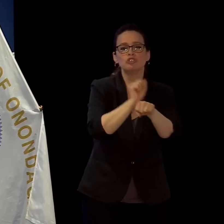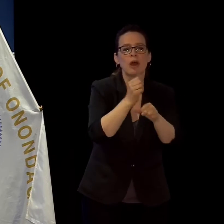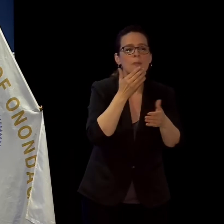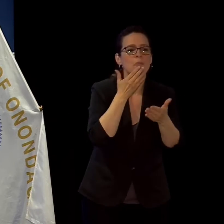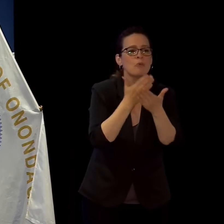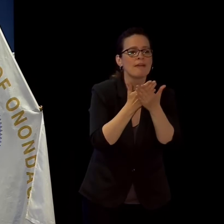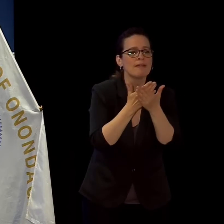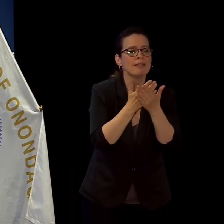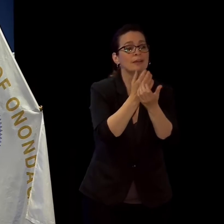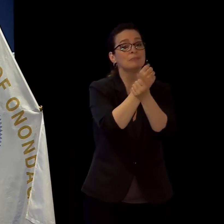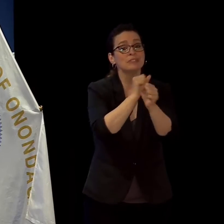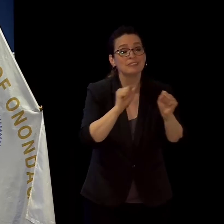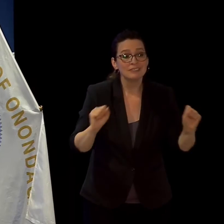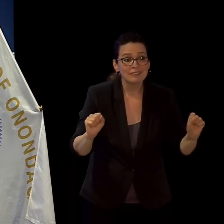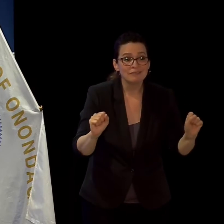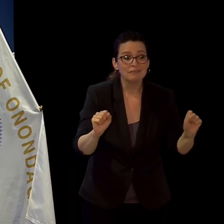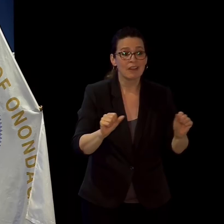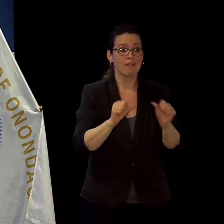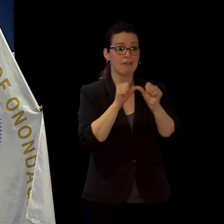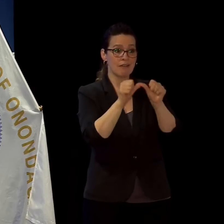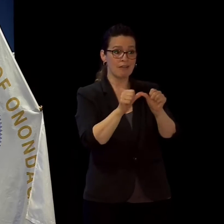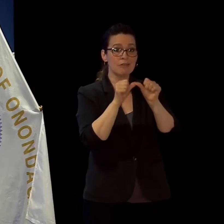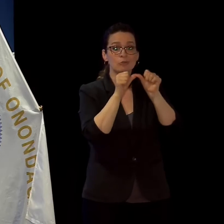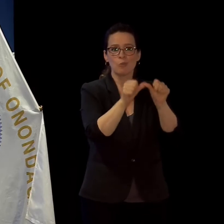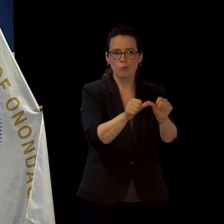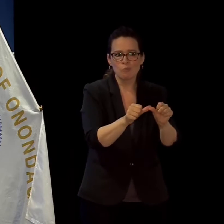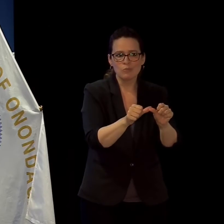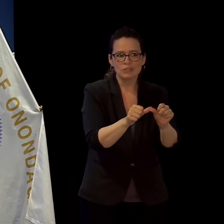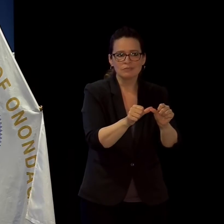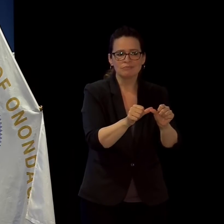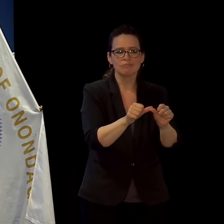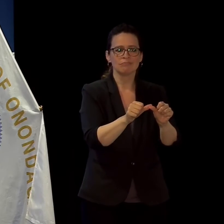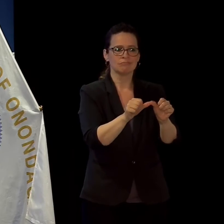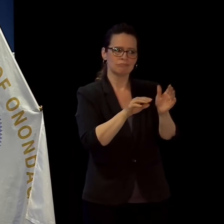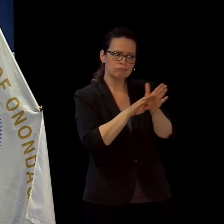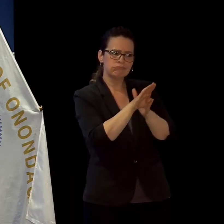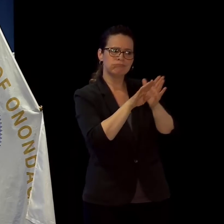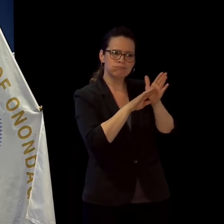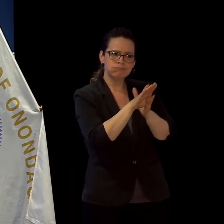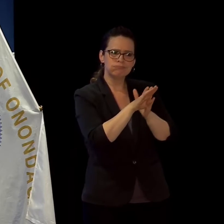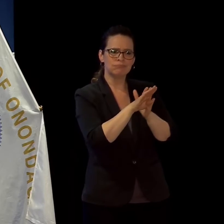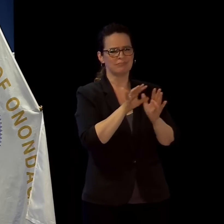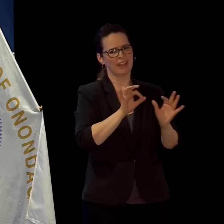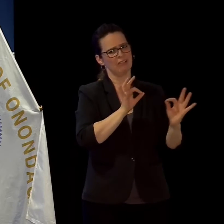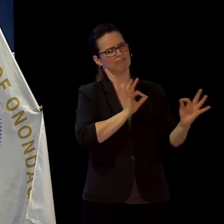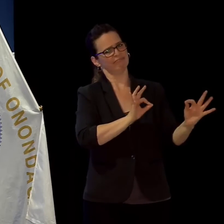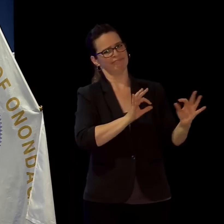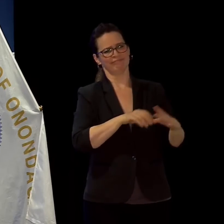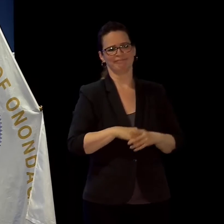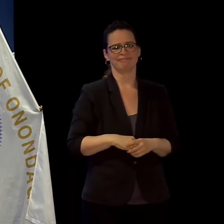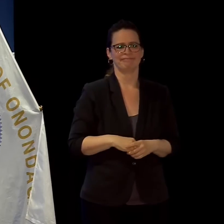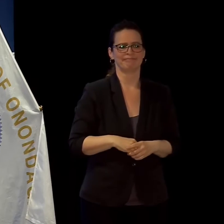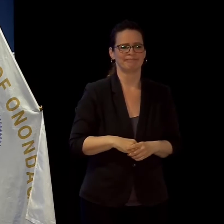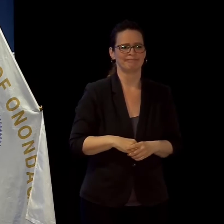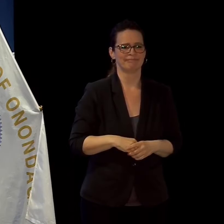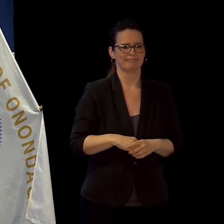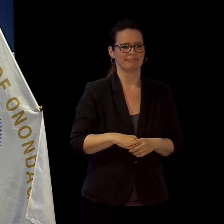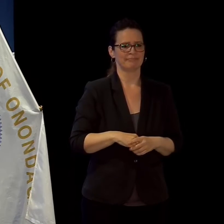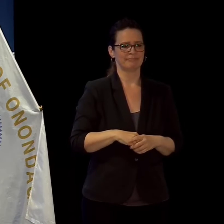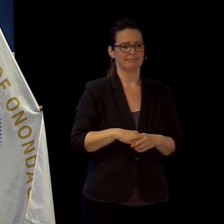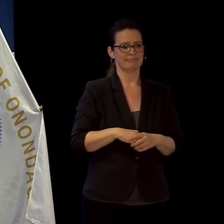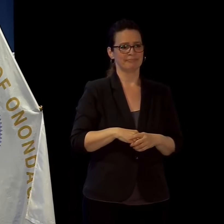if that's happening ongoing, then we're going to be in a really good spot as a community. So those are my three